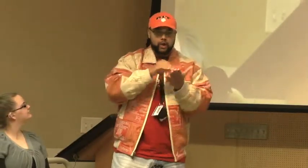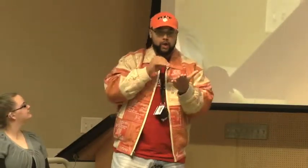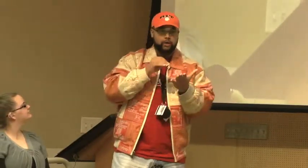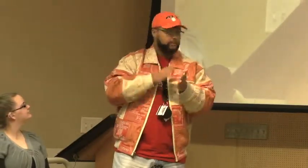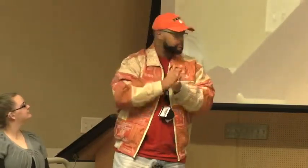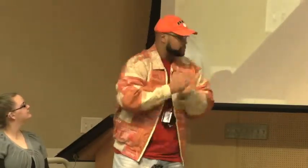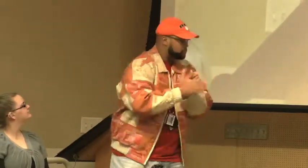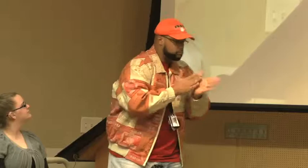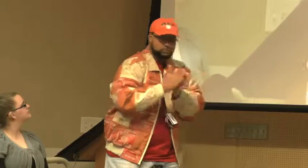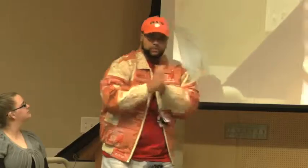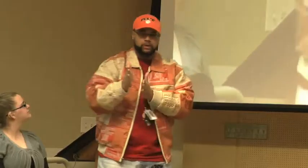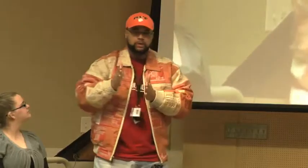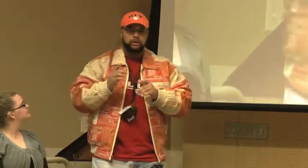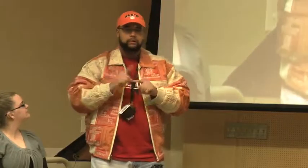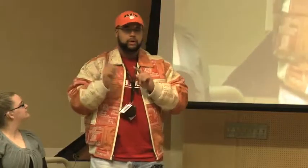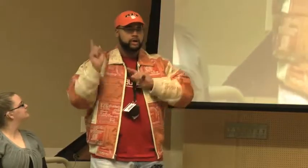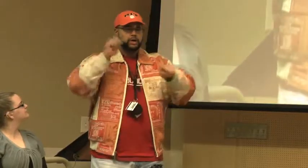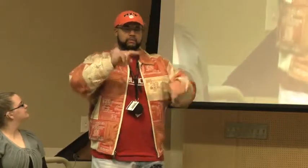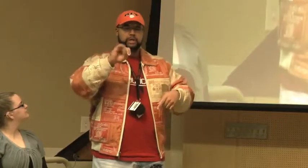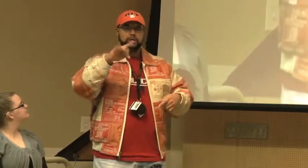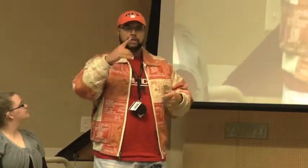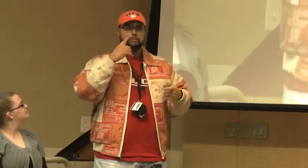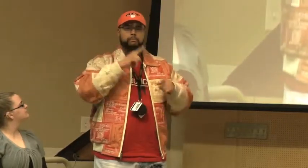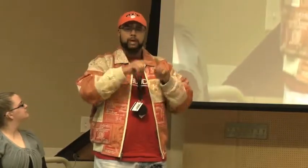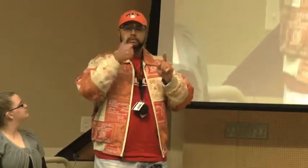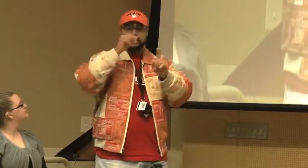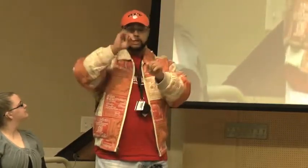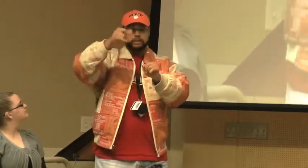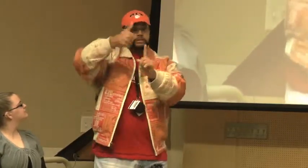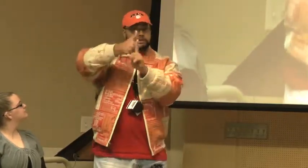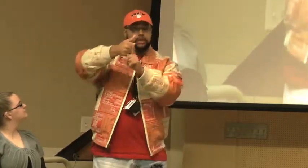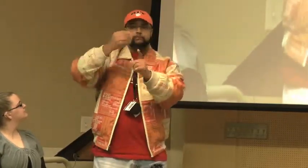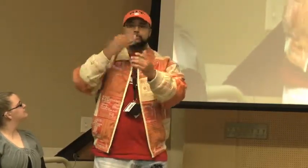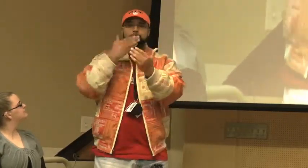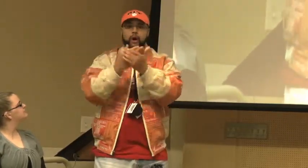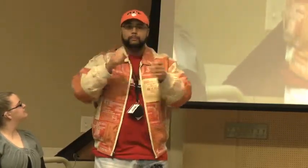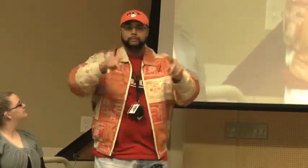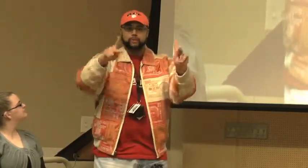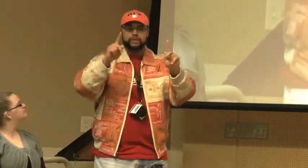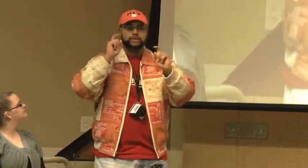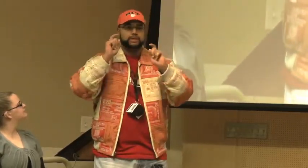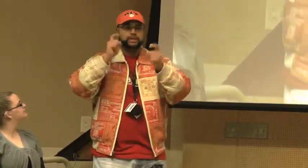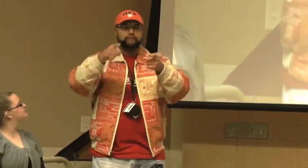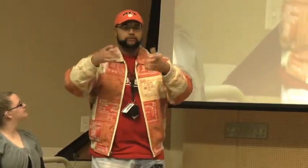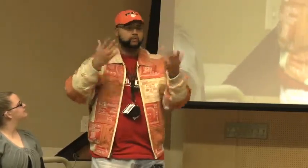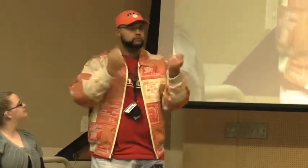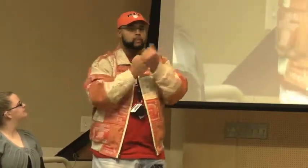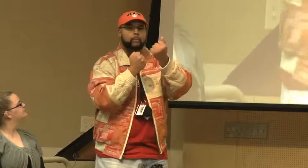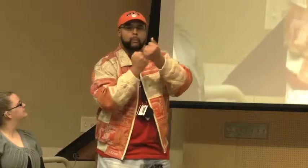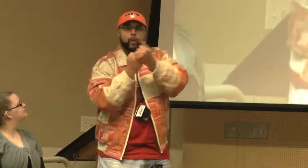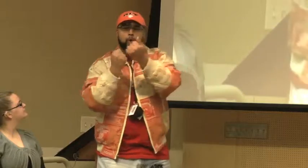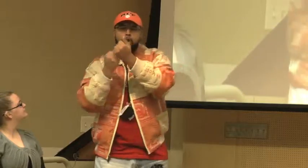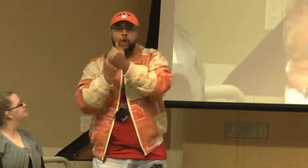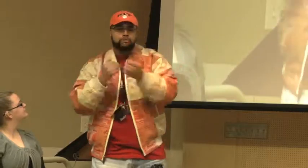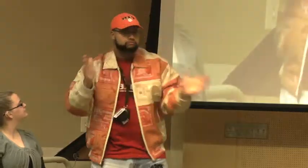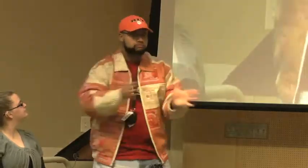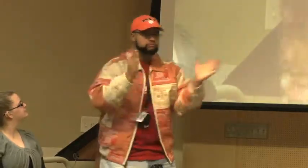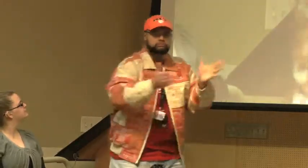has technology, I wanted to learn, I'm very motivated to do that. And I came to IIT and NTID, it was a good opportunity, they give a lot